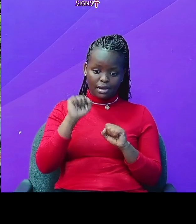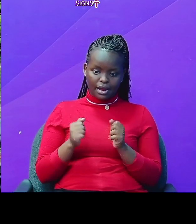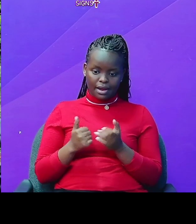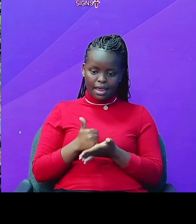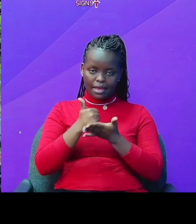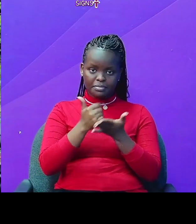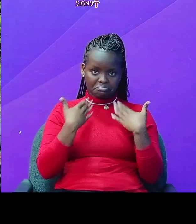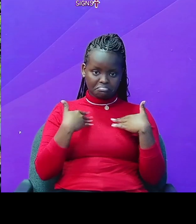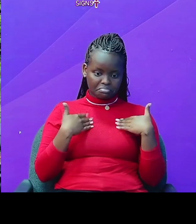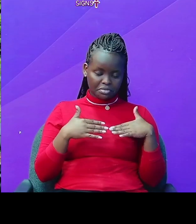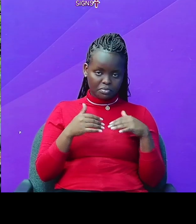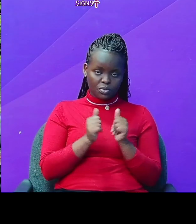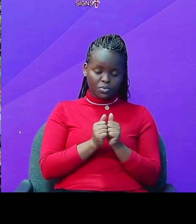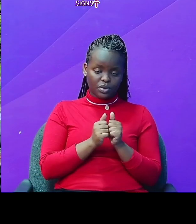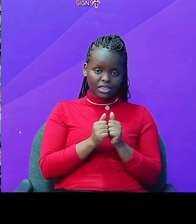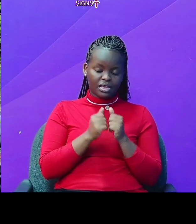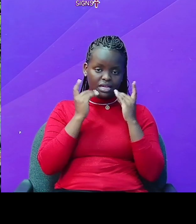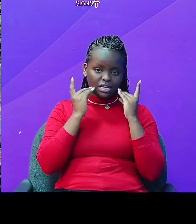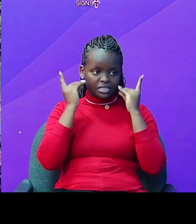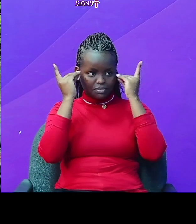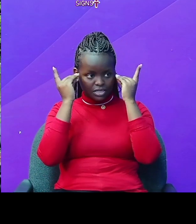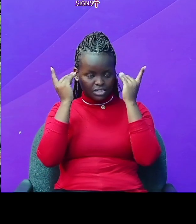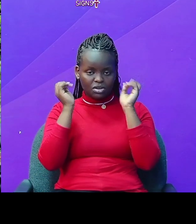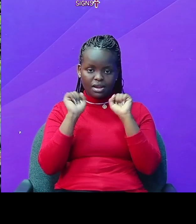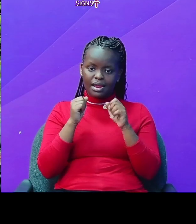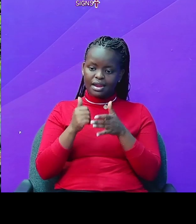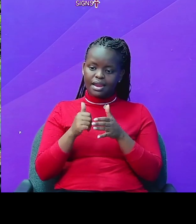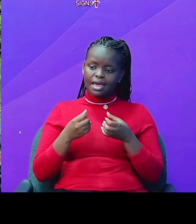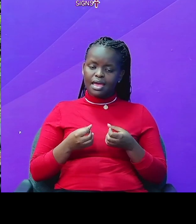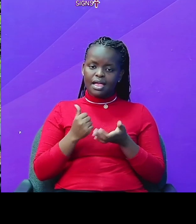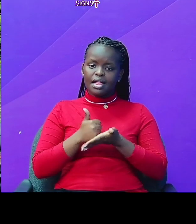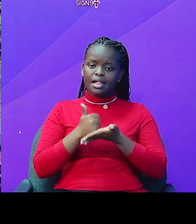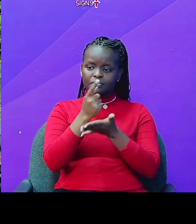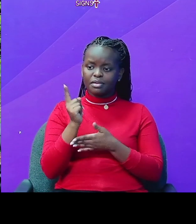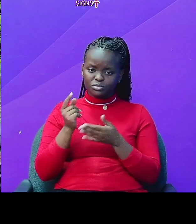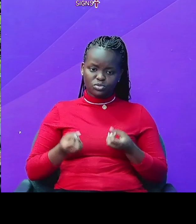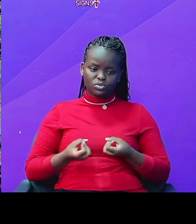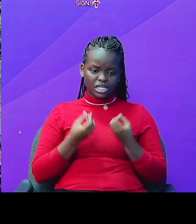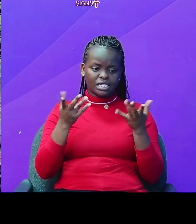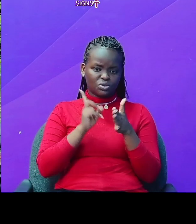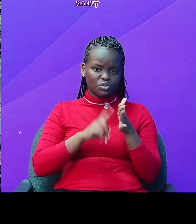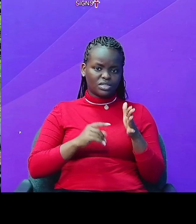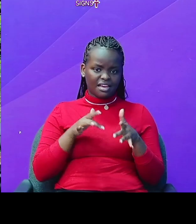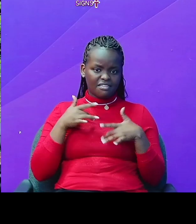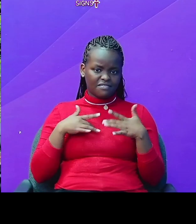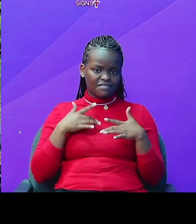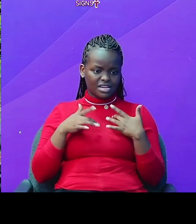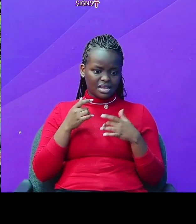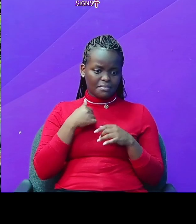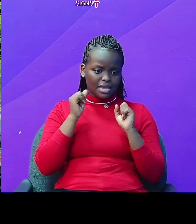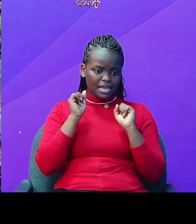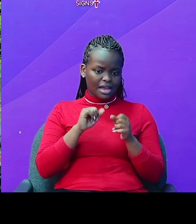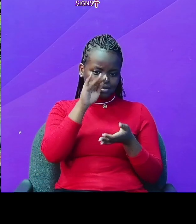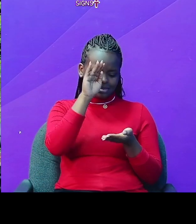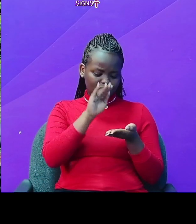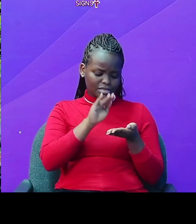those people with depression and help them to release what they are feeling, so that I can reduce